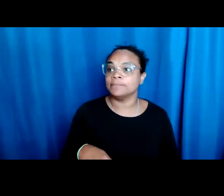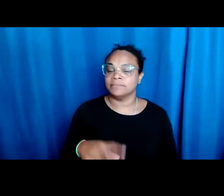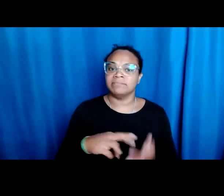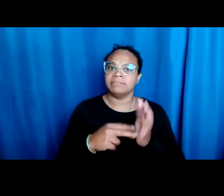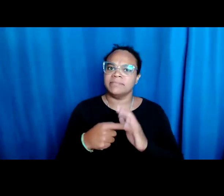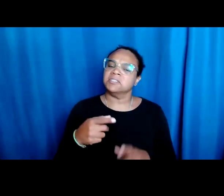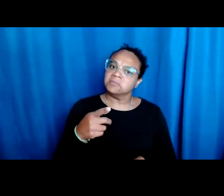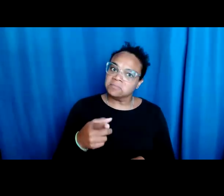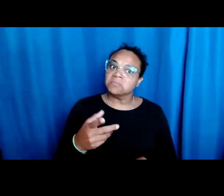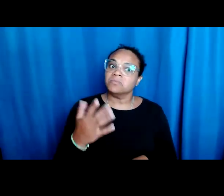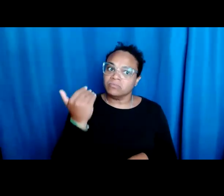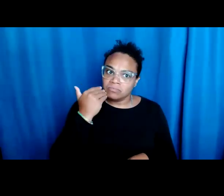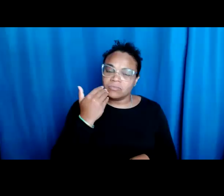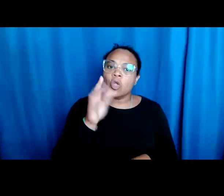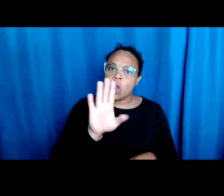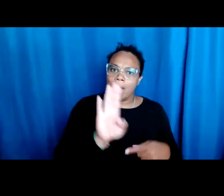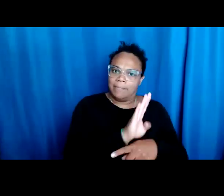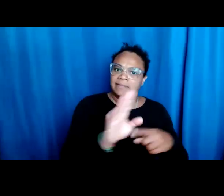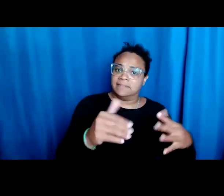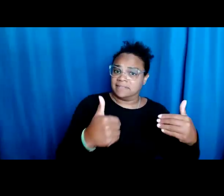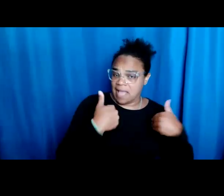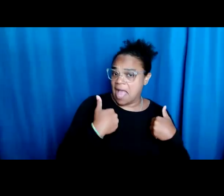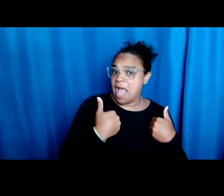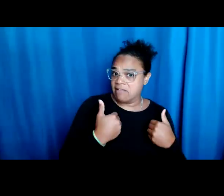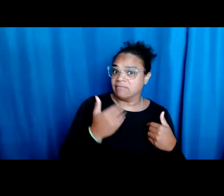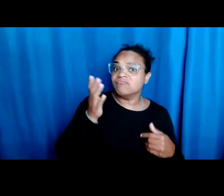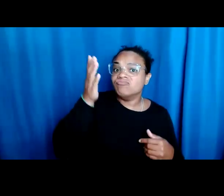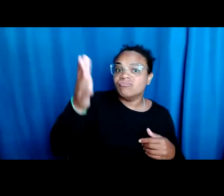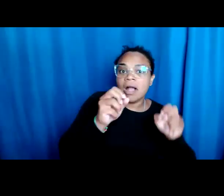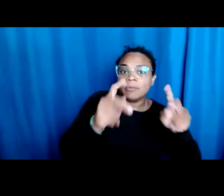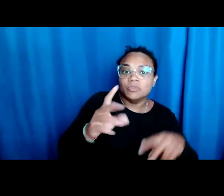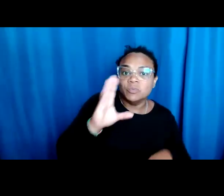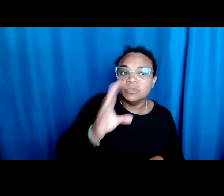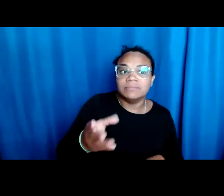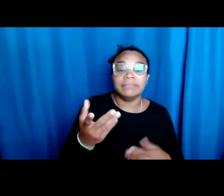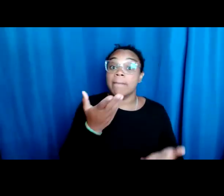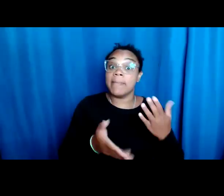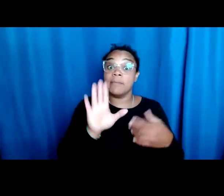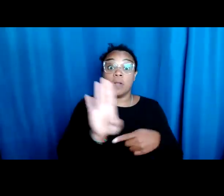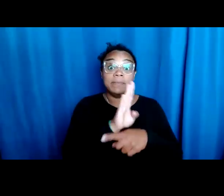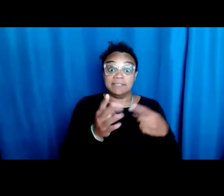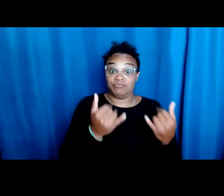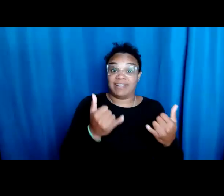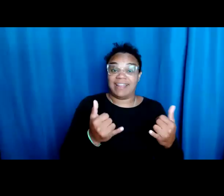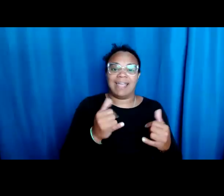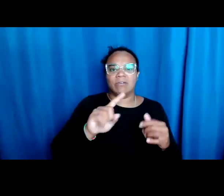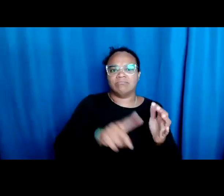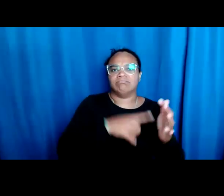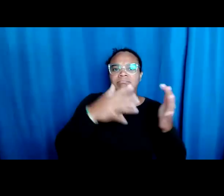the opportunities that may exist. It may be a seasonal business. You need to get a loan